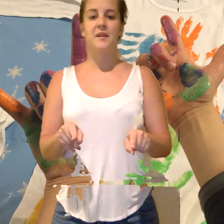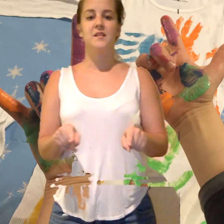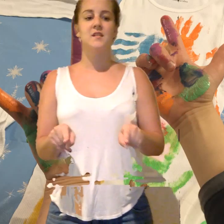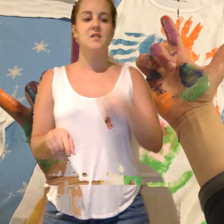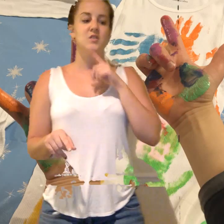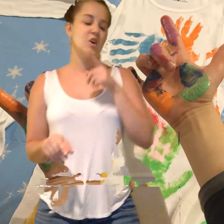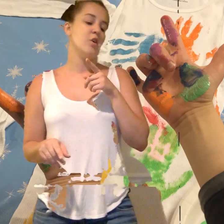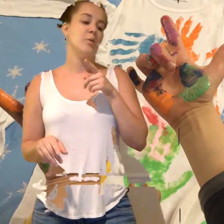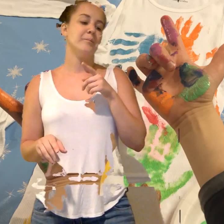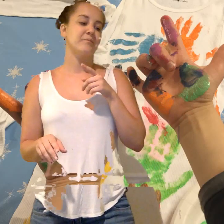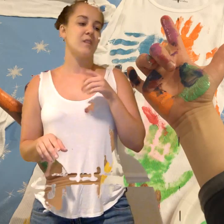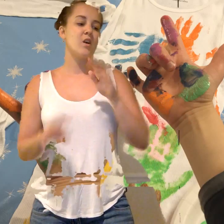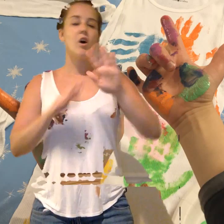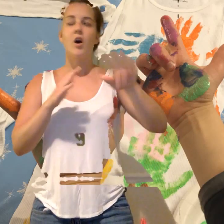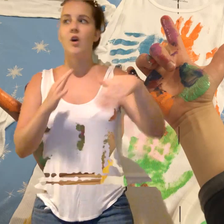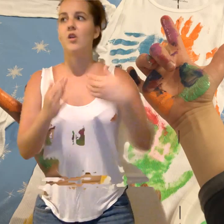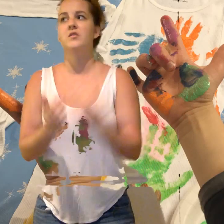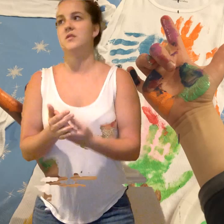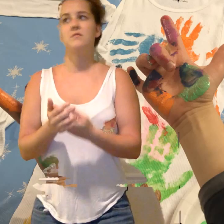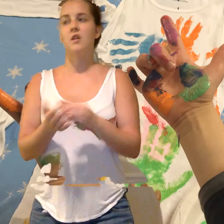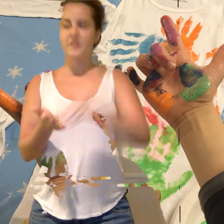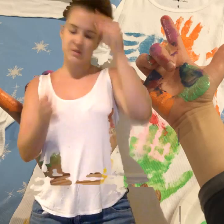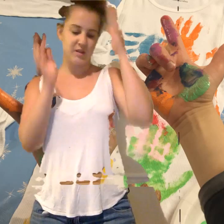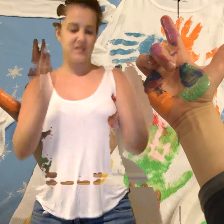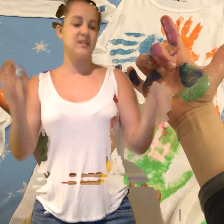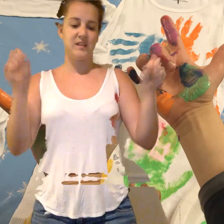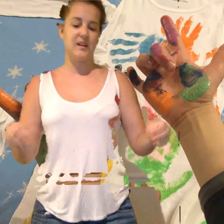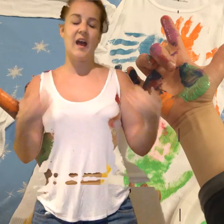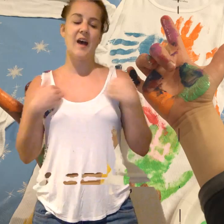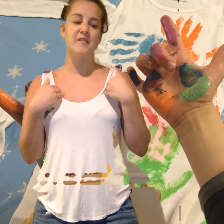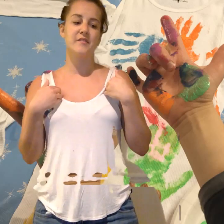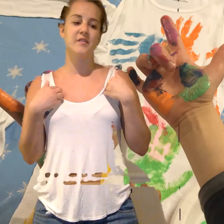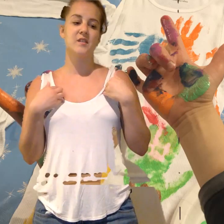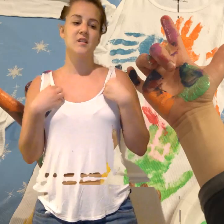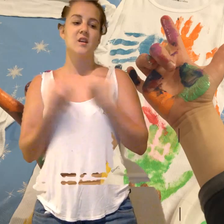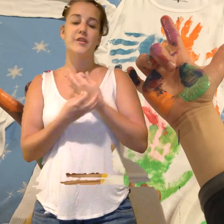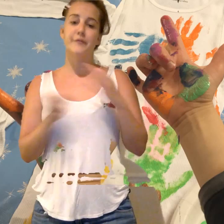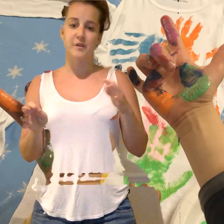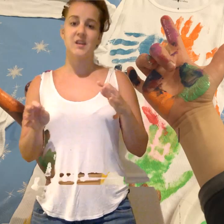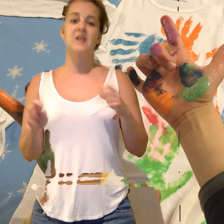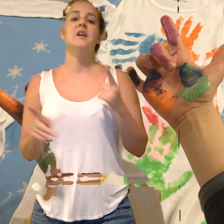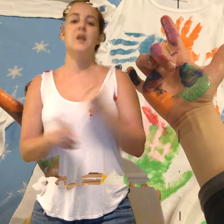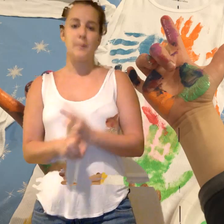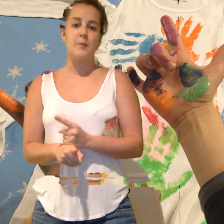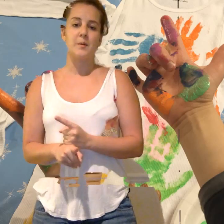happen, so all the students can have the free and